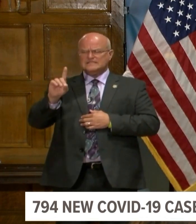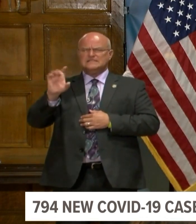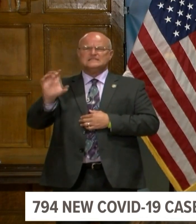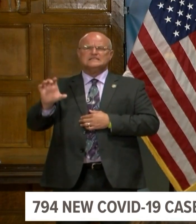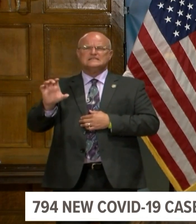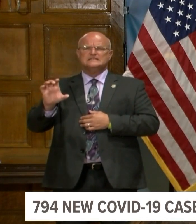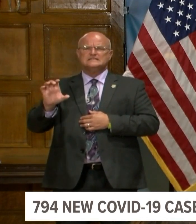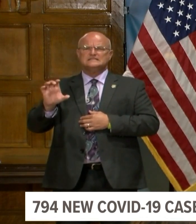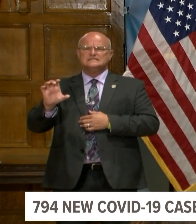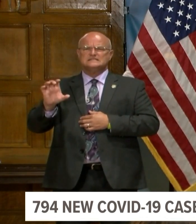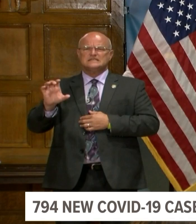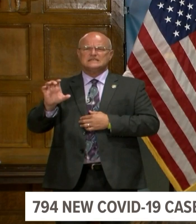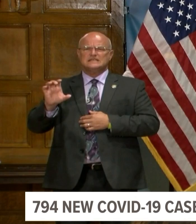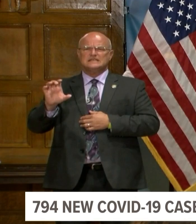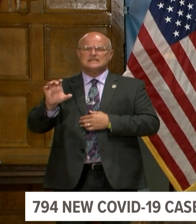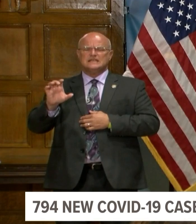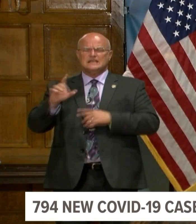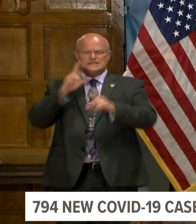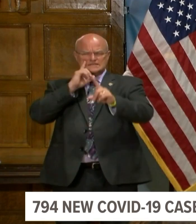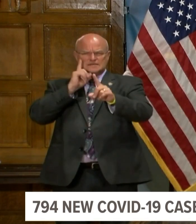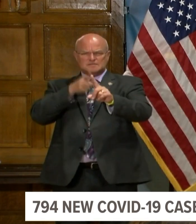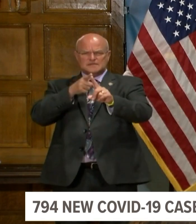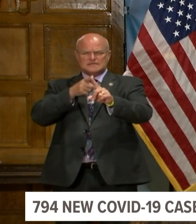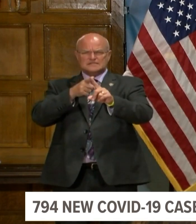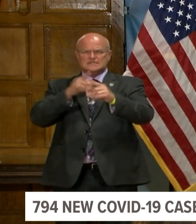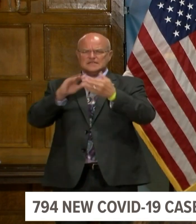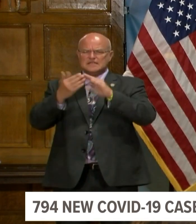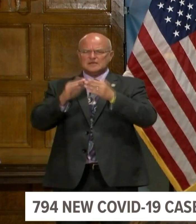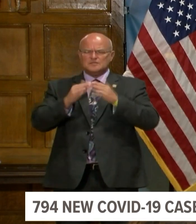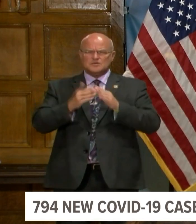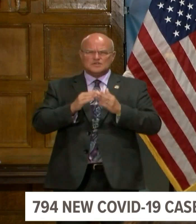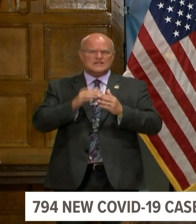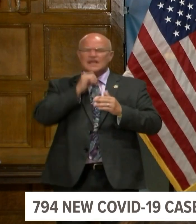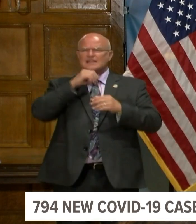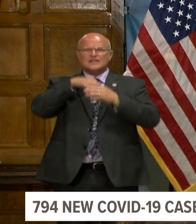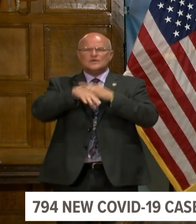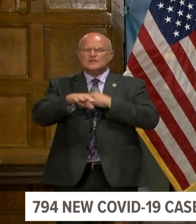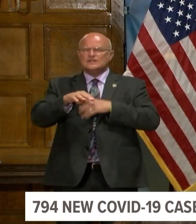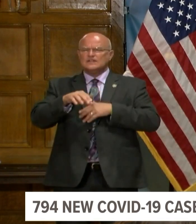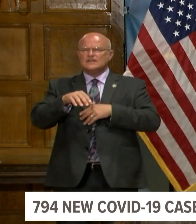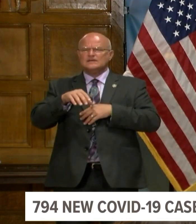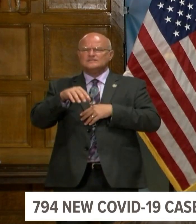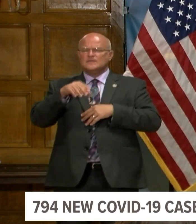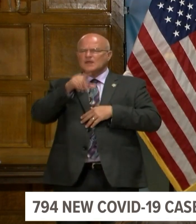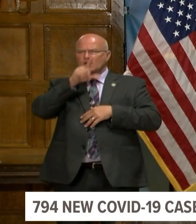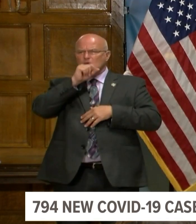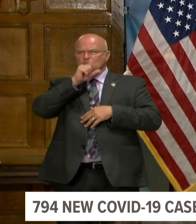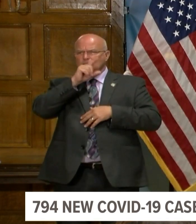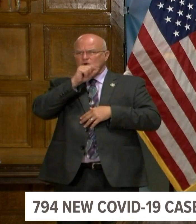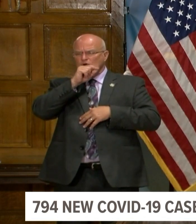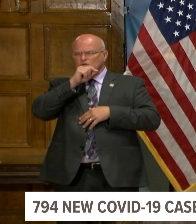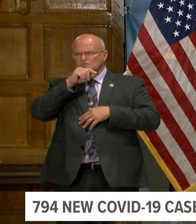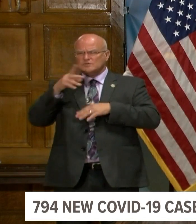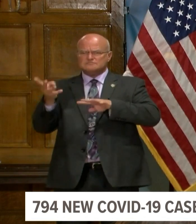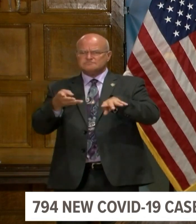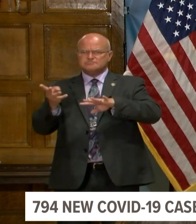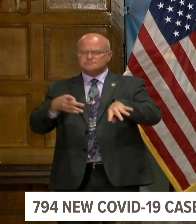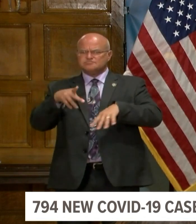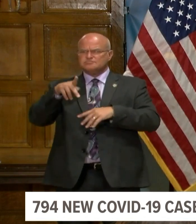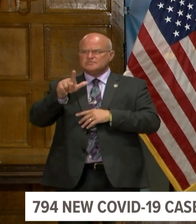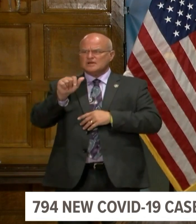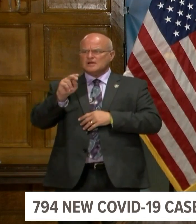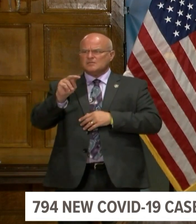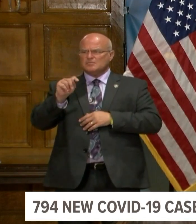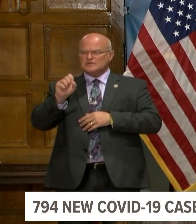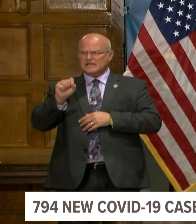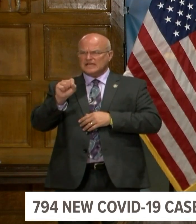CDC's scope of their mission was limited to community and they didn't go into the poultry plants at all, given that